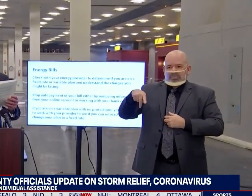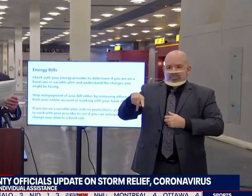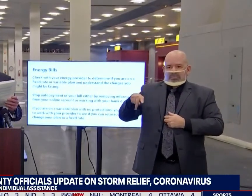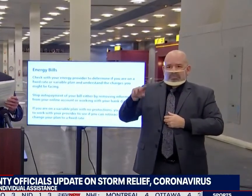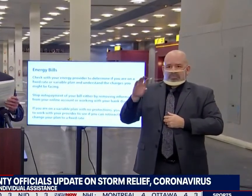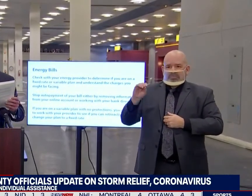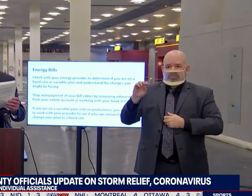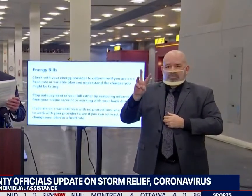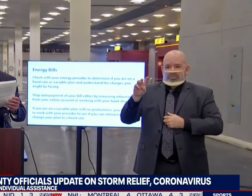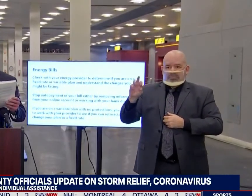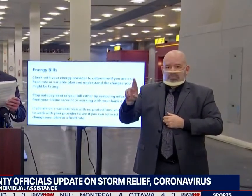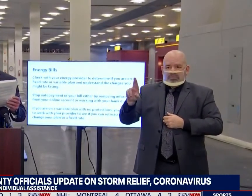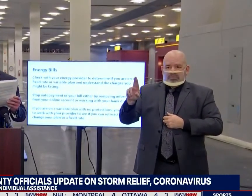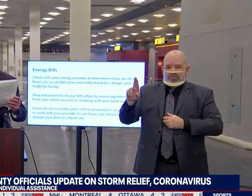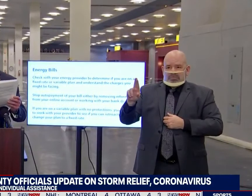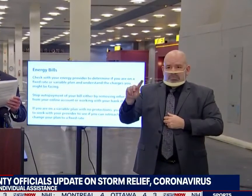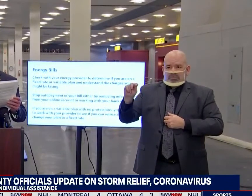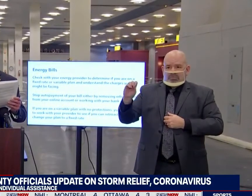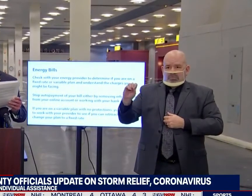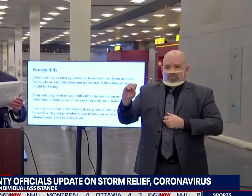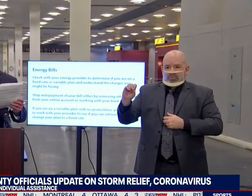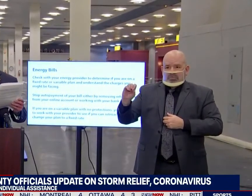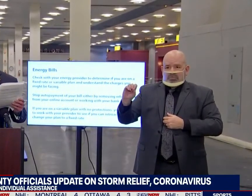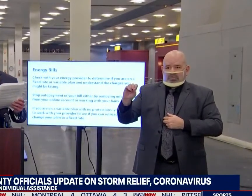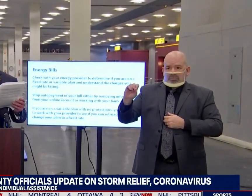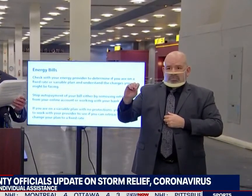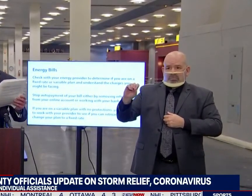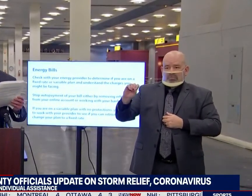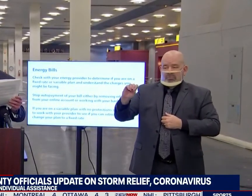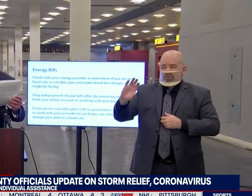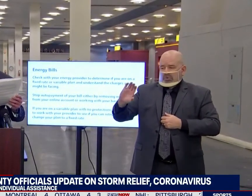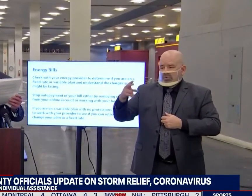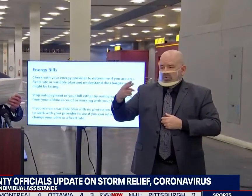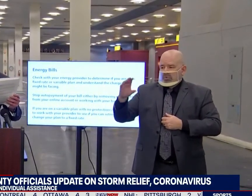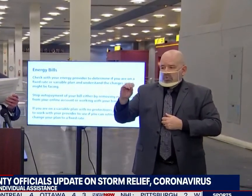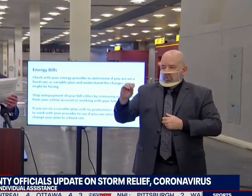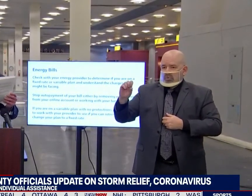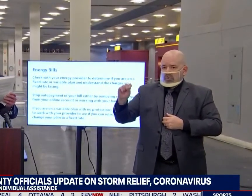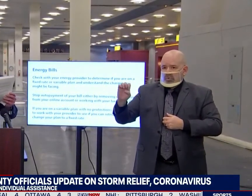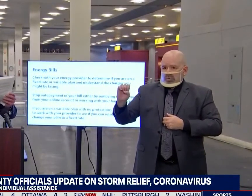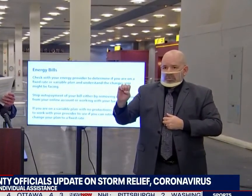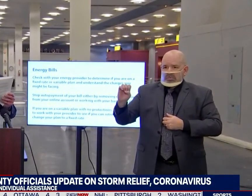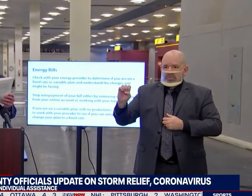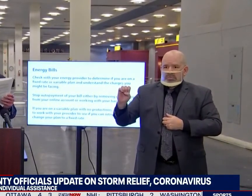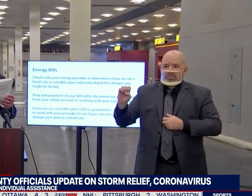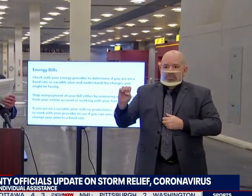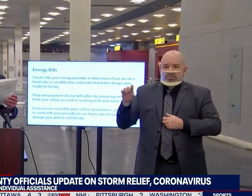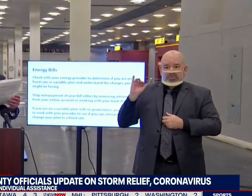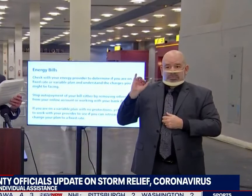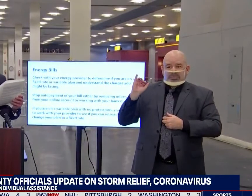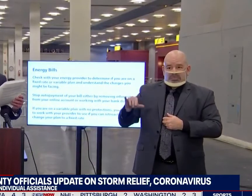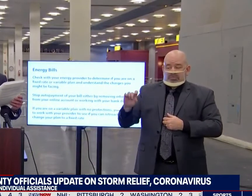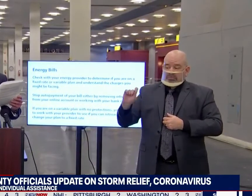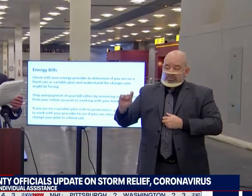Um, and I hopefully that's that's in there. www.powertochoose. All those words run together.org.